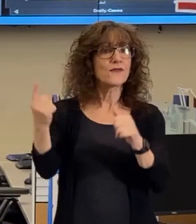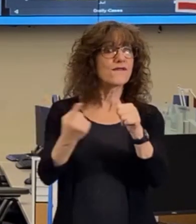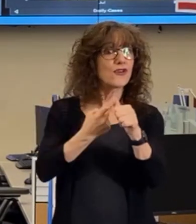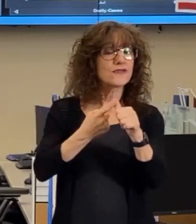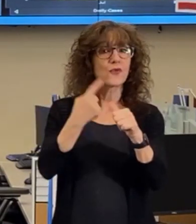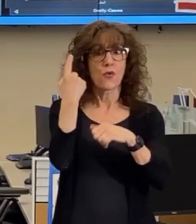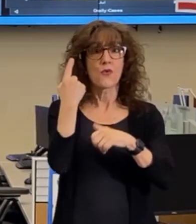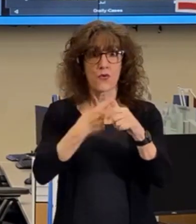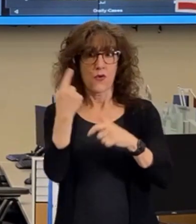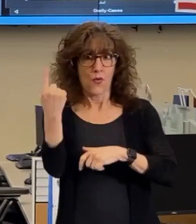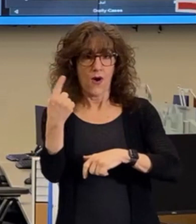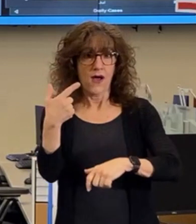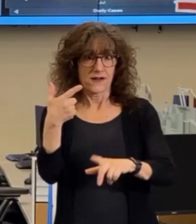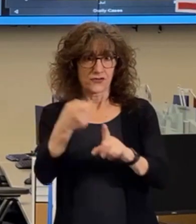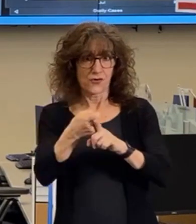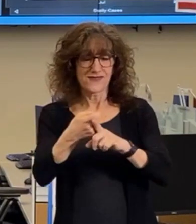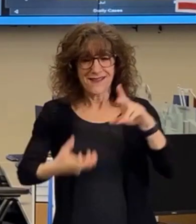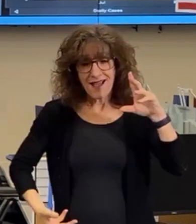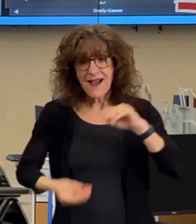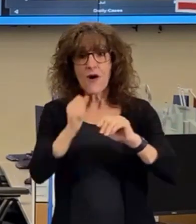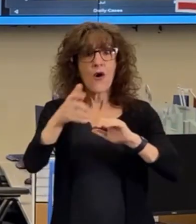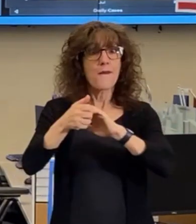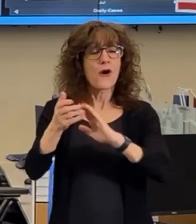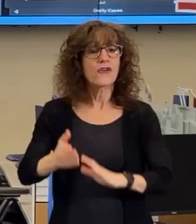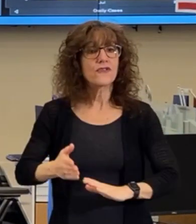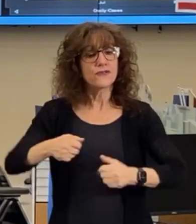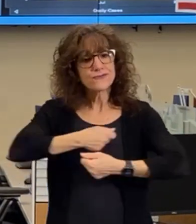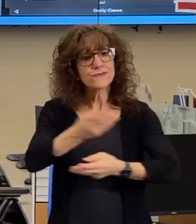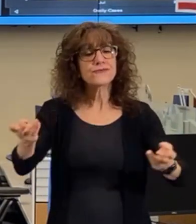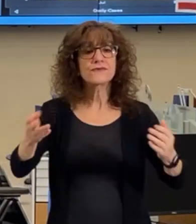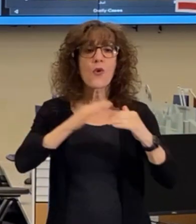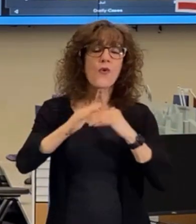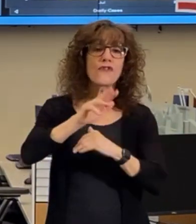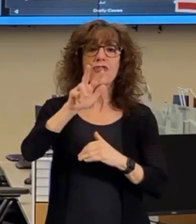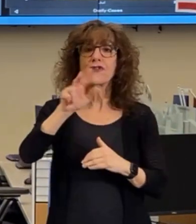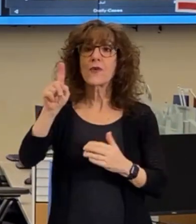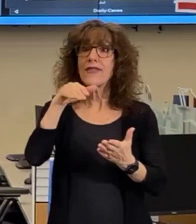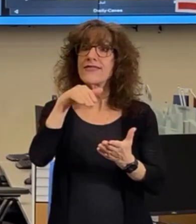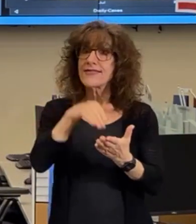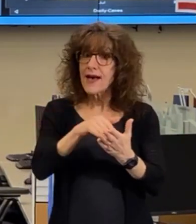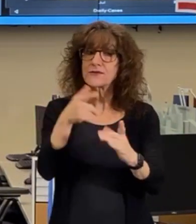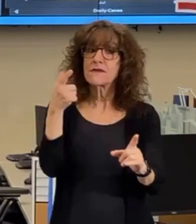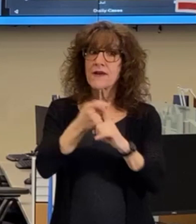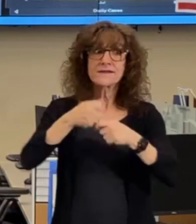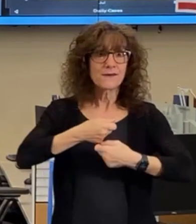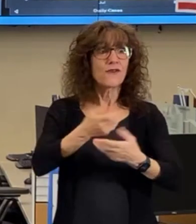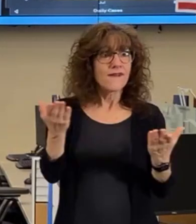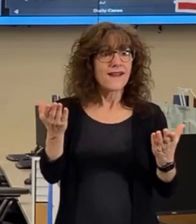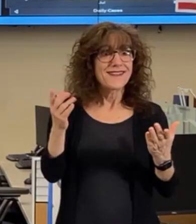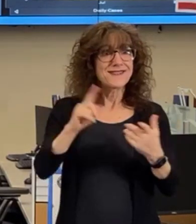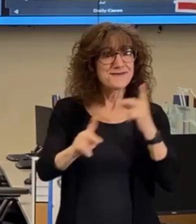single doses. And when we add in all of our partners distributing vaccines, over 31,000 vaccinations were provided